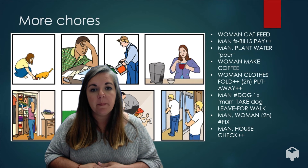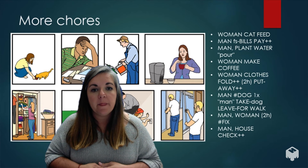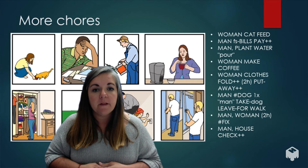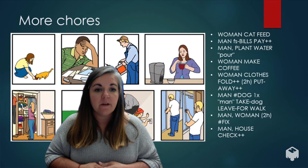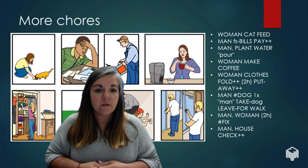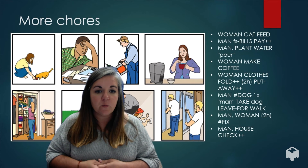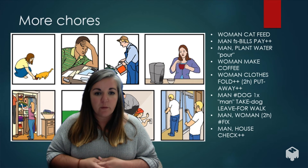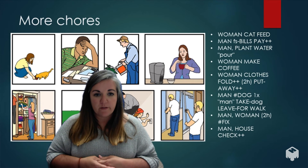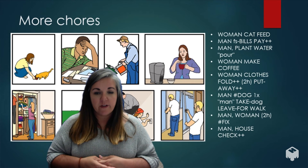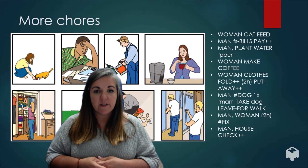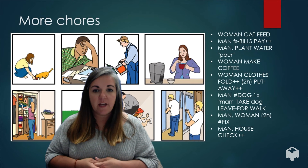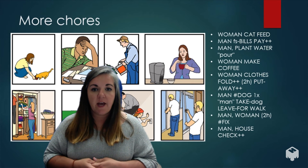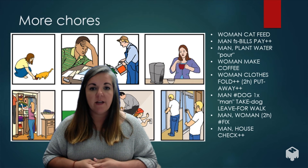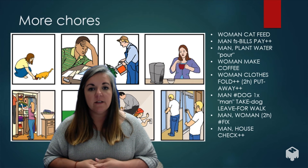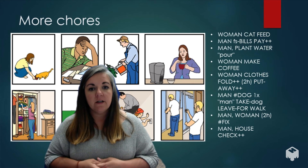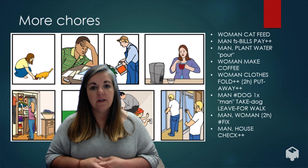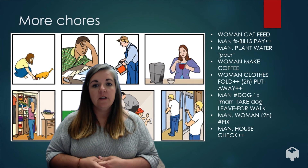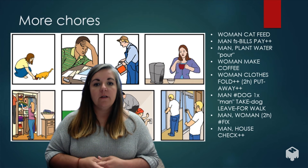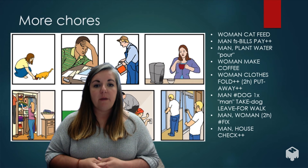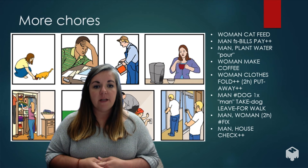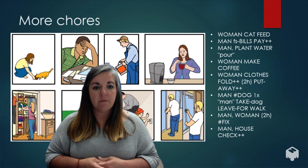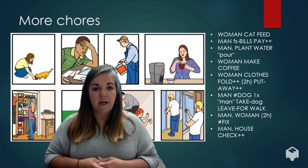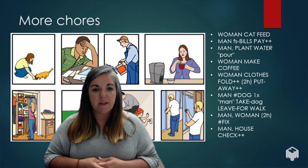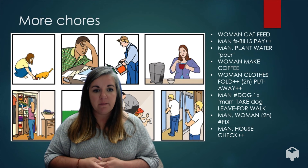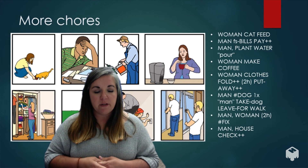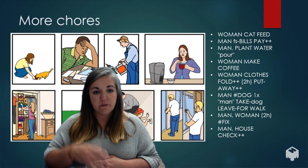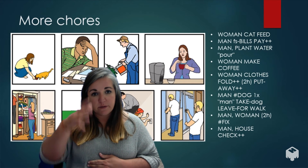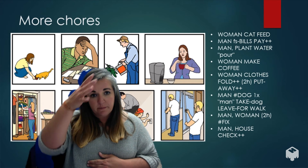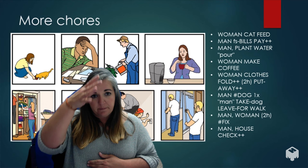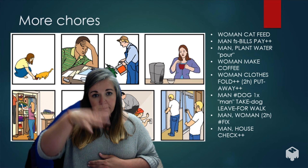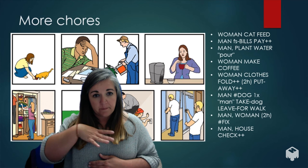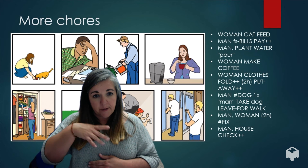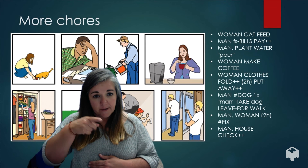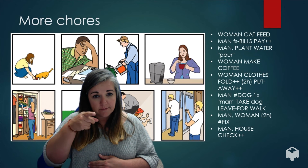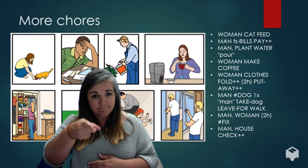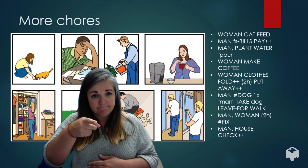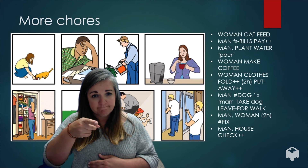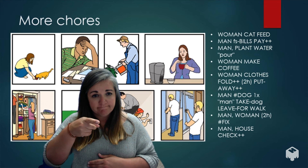Okay, that was the woman feeding the cat. Man paying the bills.